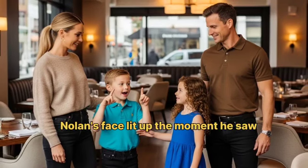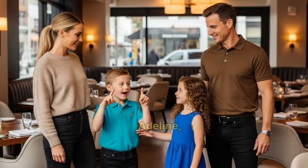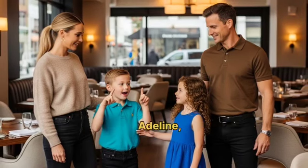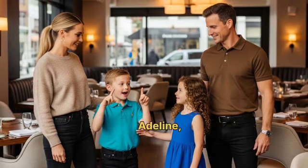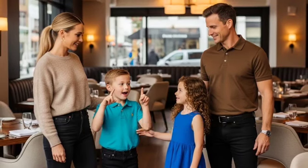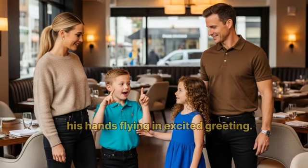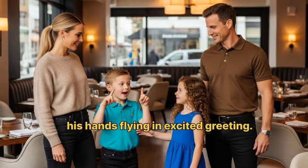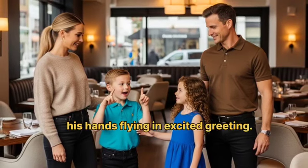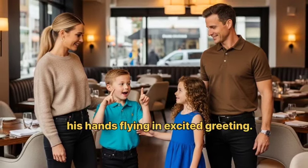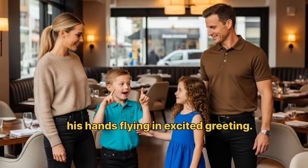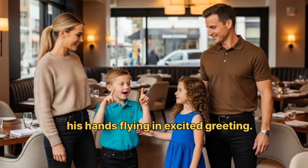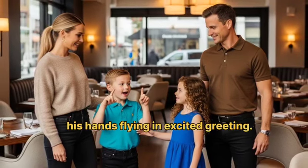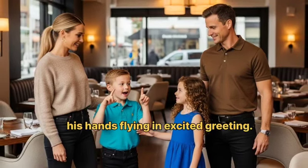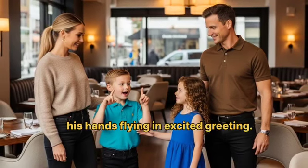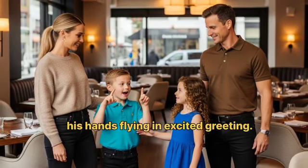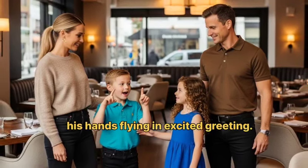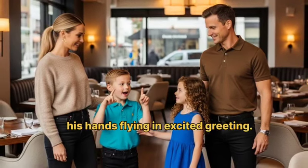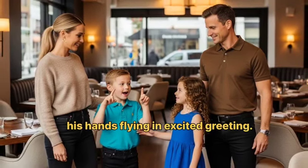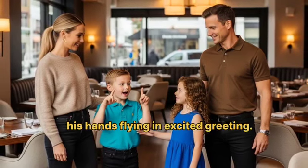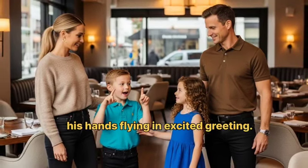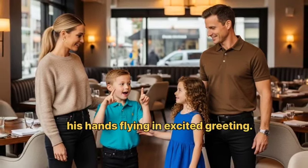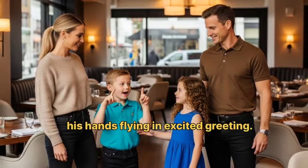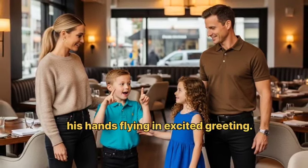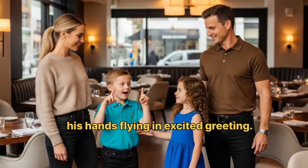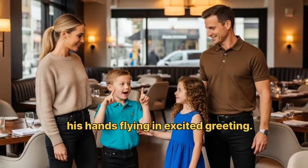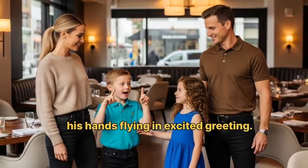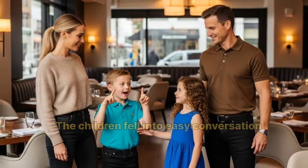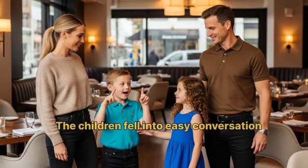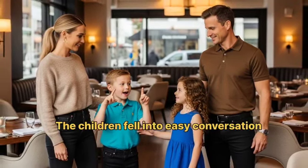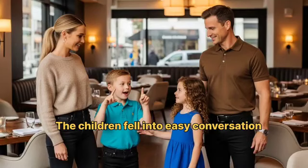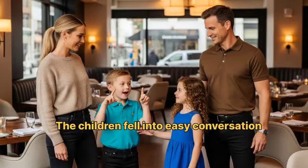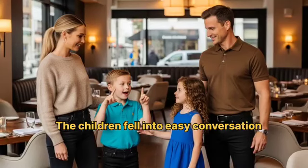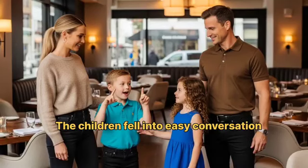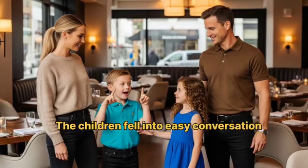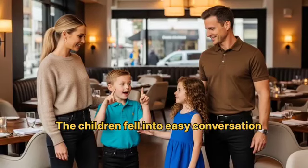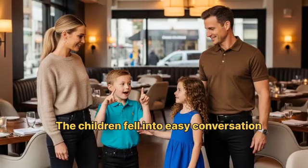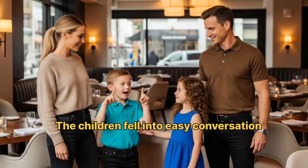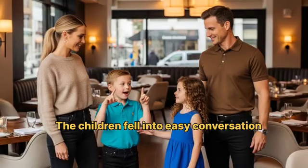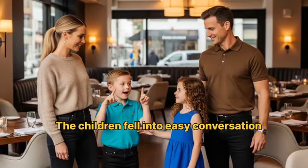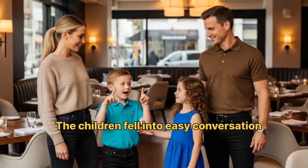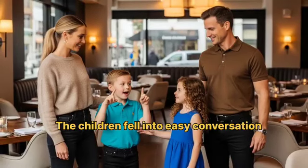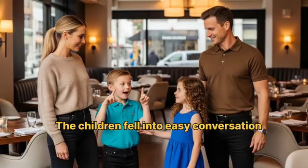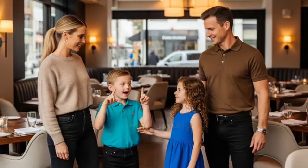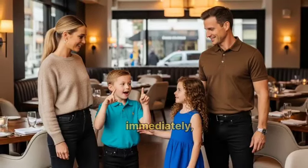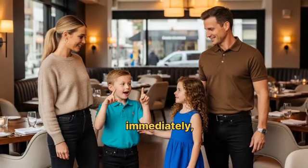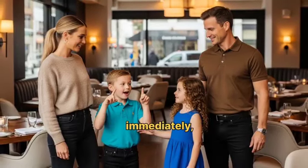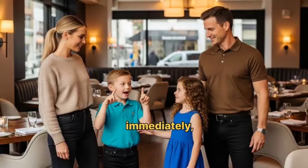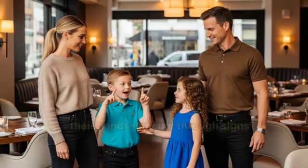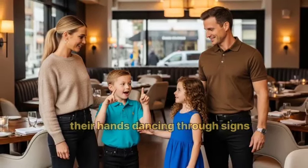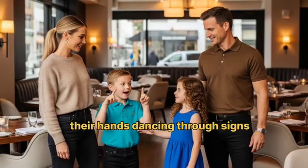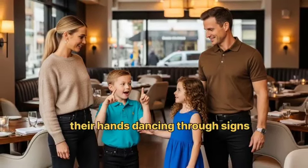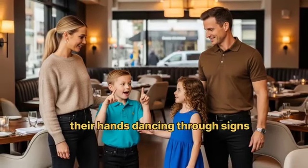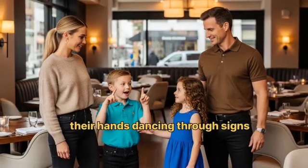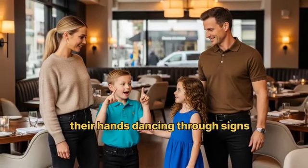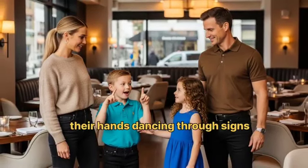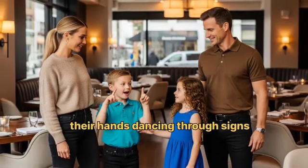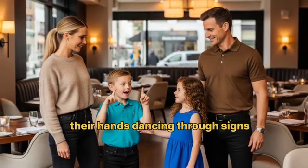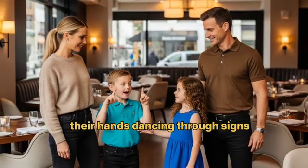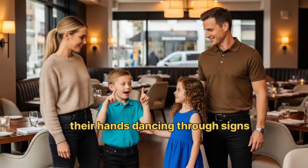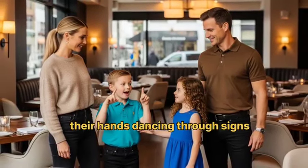Adeline, his hands flying in excited greeting. The children fell into easy conversation immediately, their hands dancing through signs,